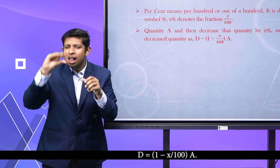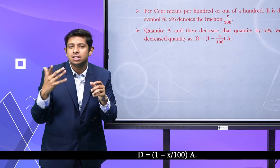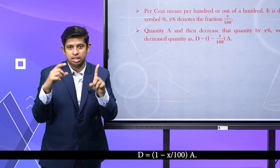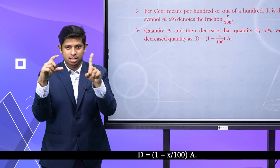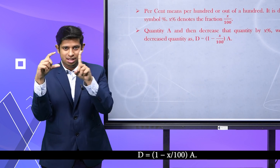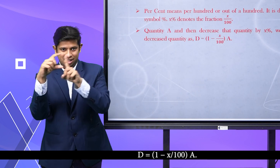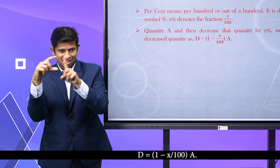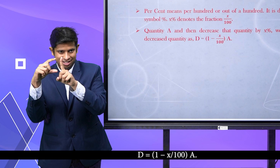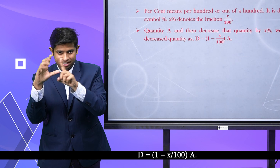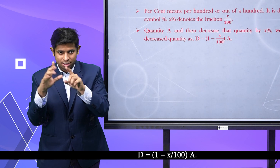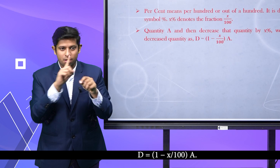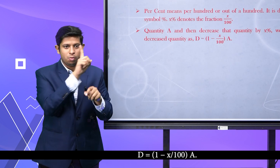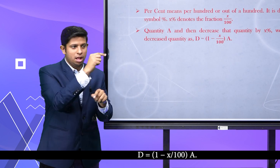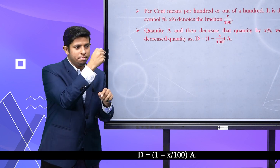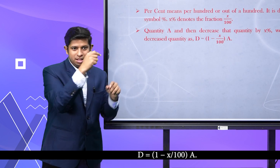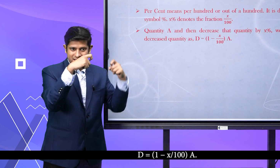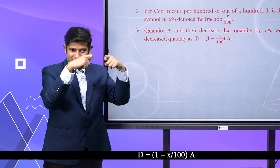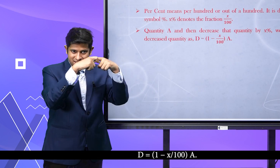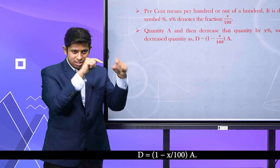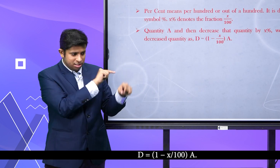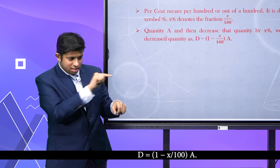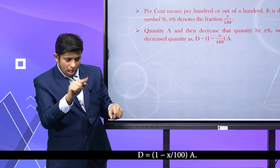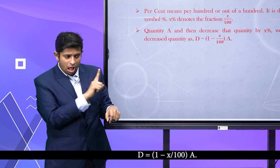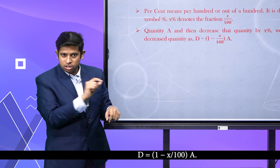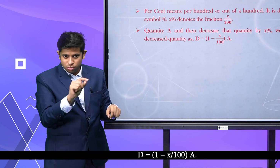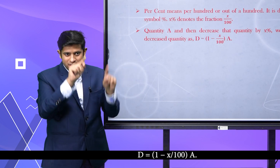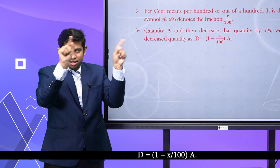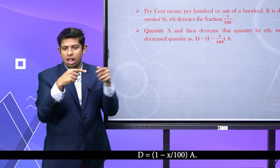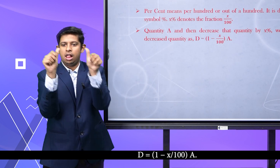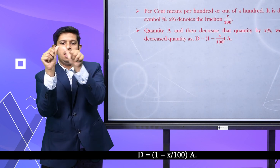to 1 minus x by 100 of a.